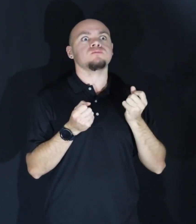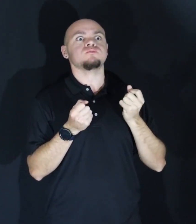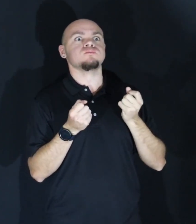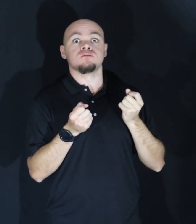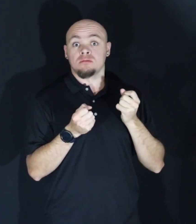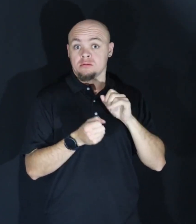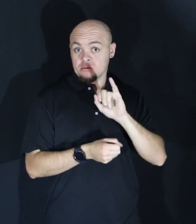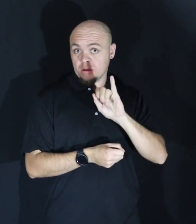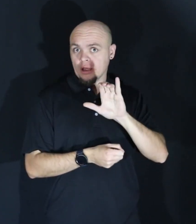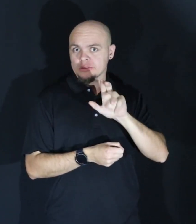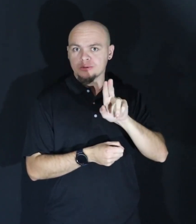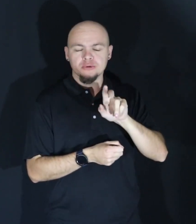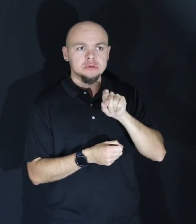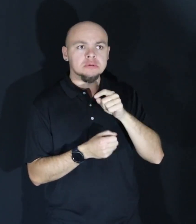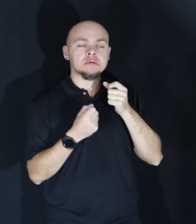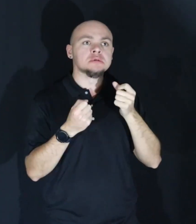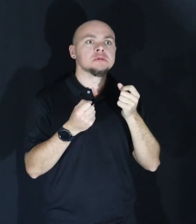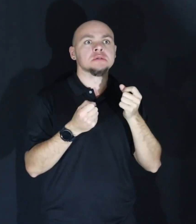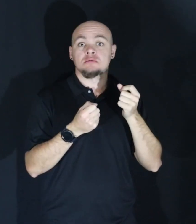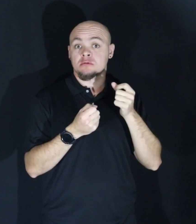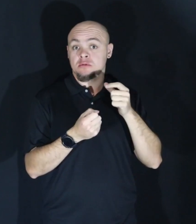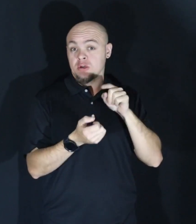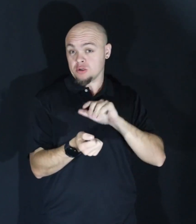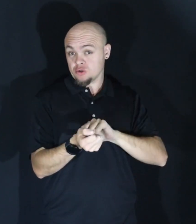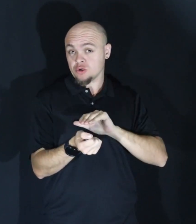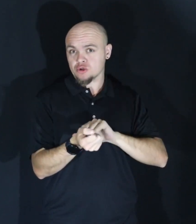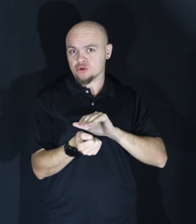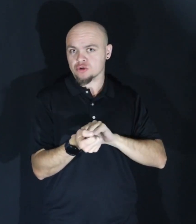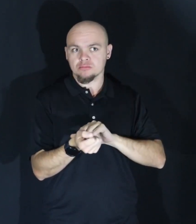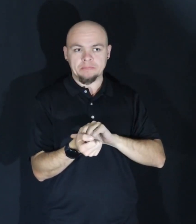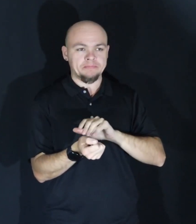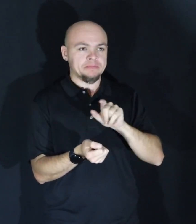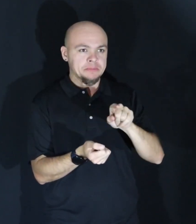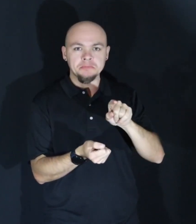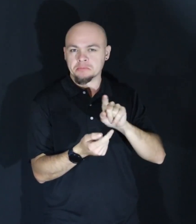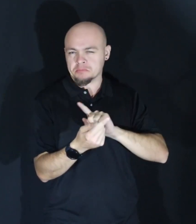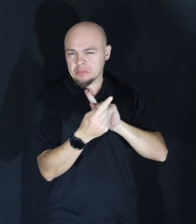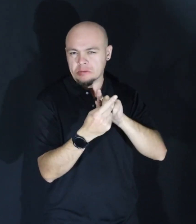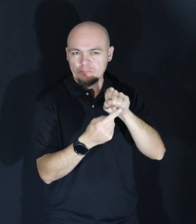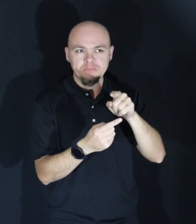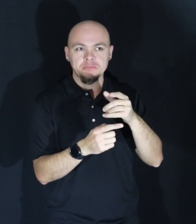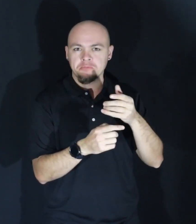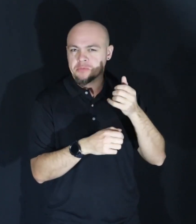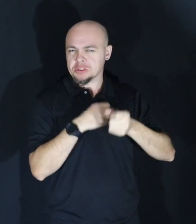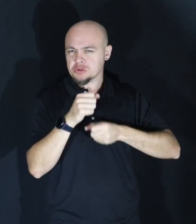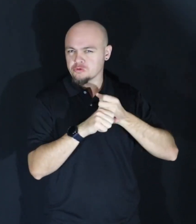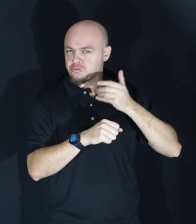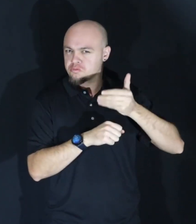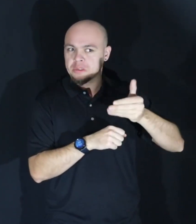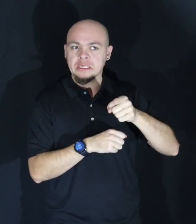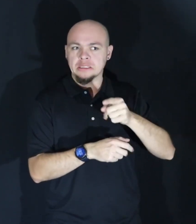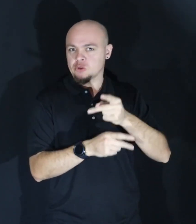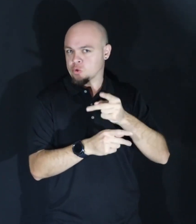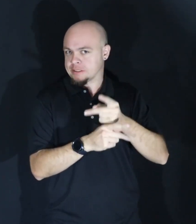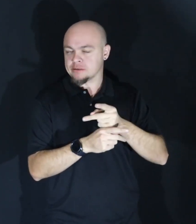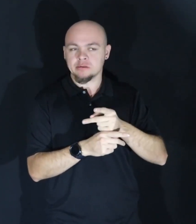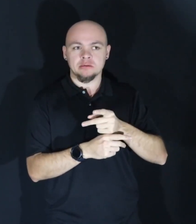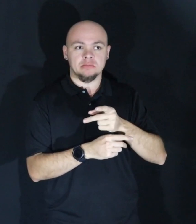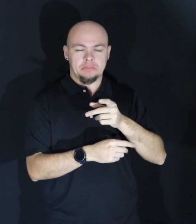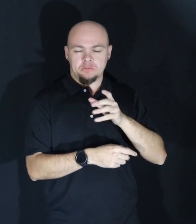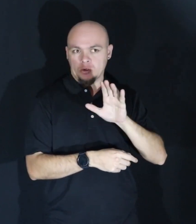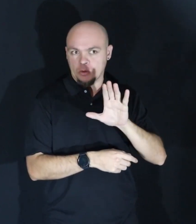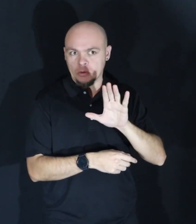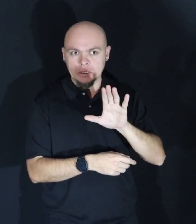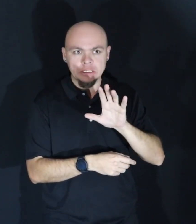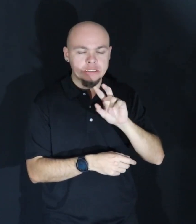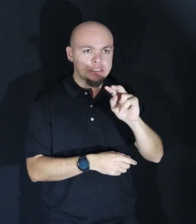the ICU, I ran into a physician that had taken care of my son over the years, but this time it was very different. She